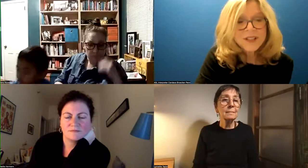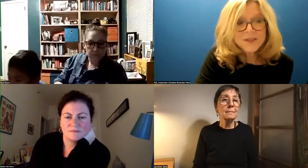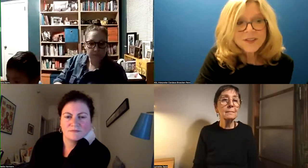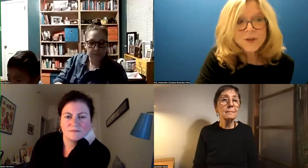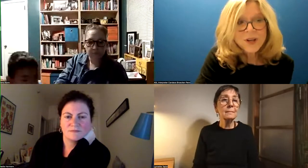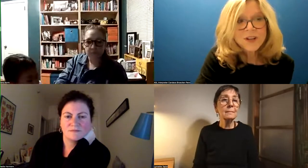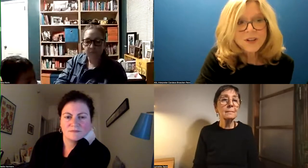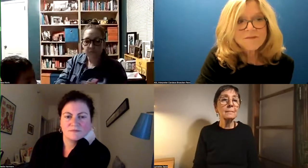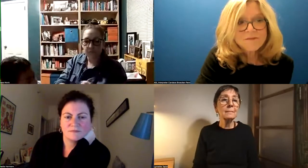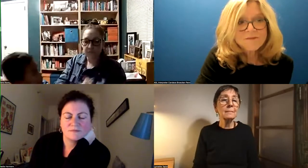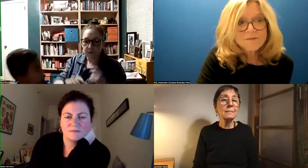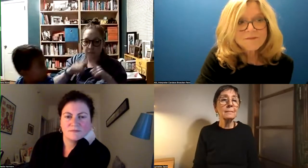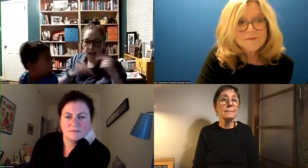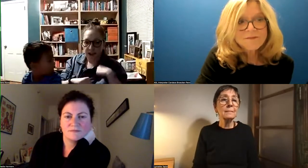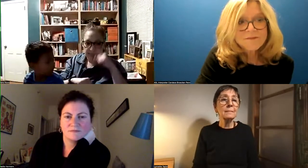it's a really tough situation.